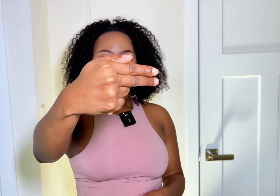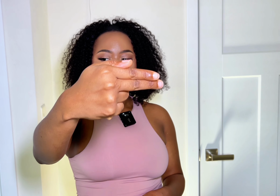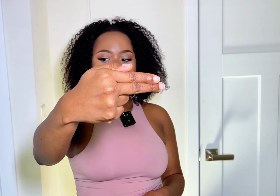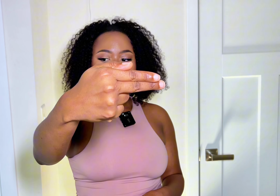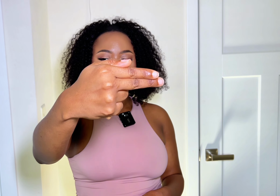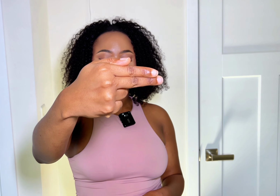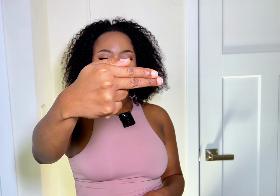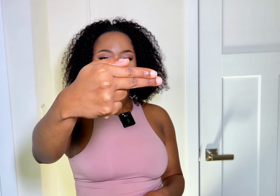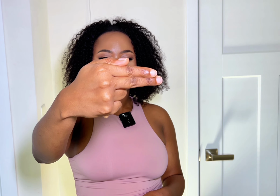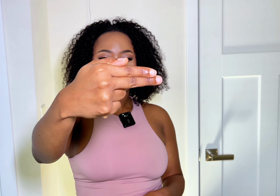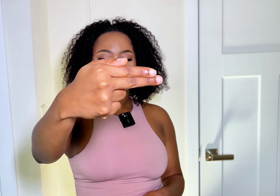H,